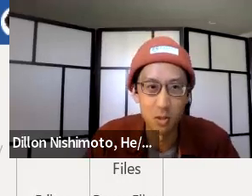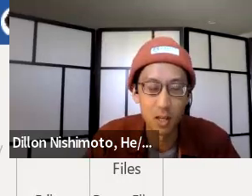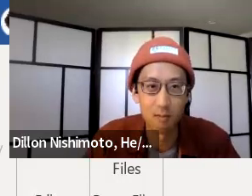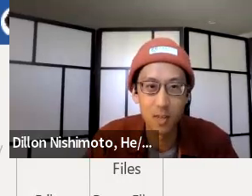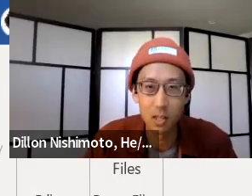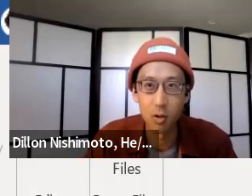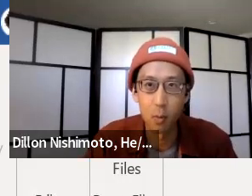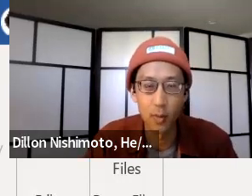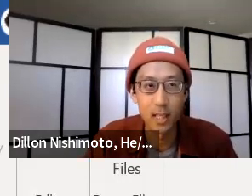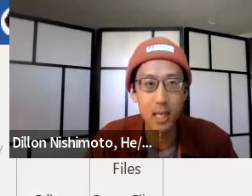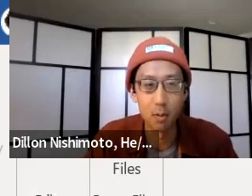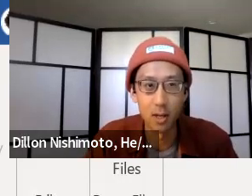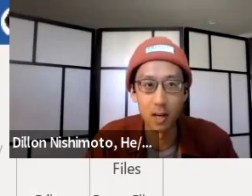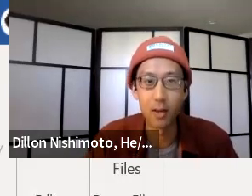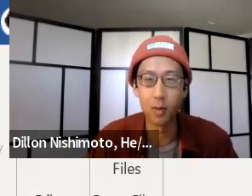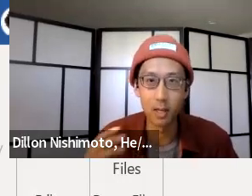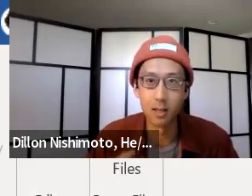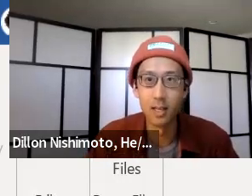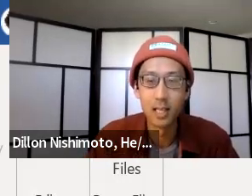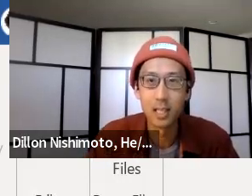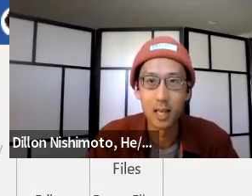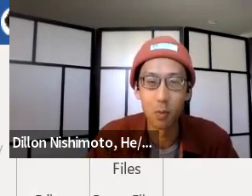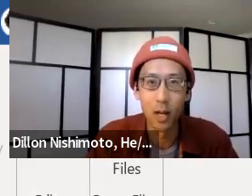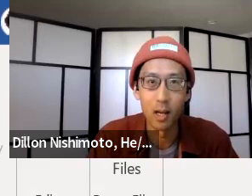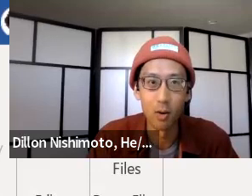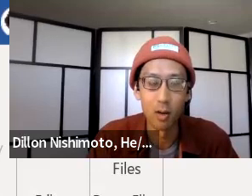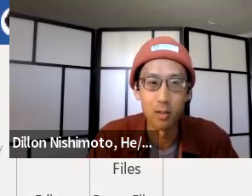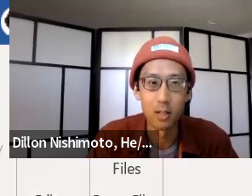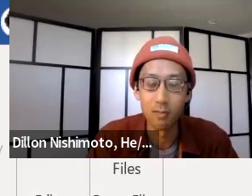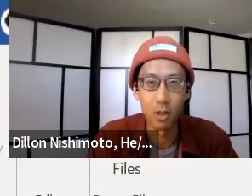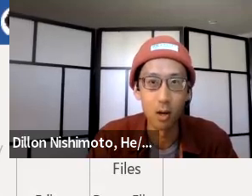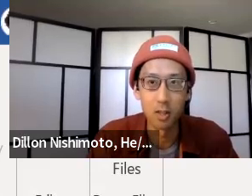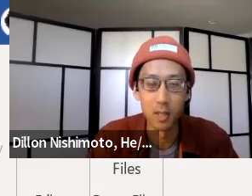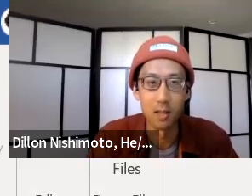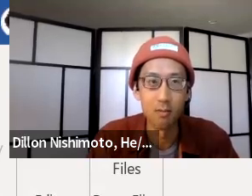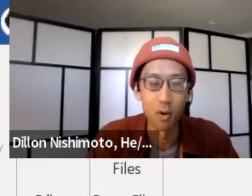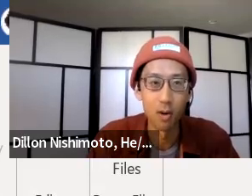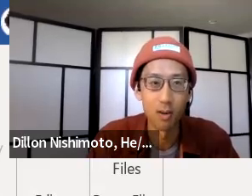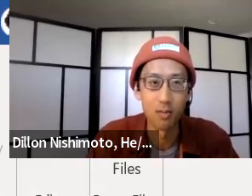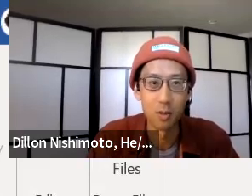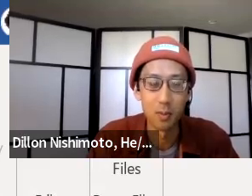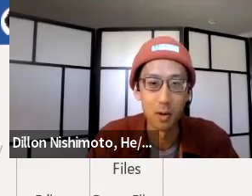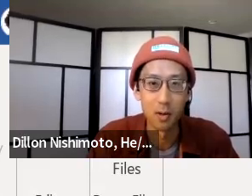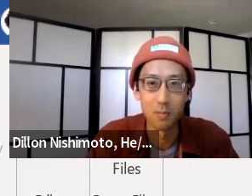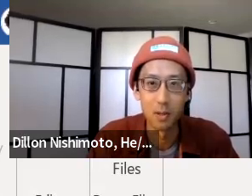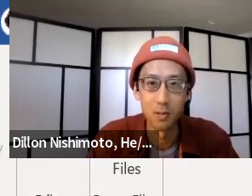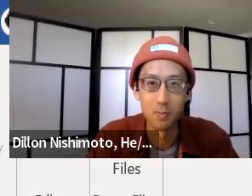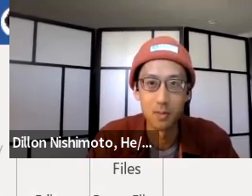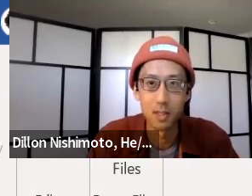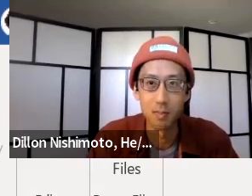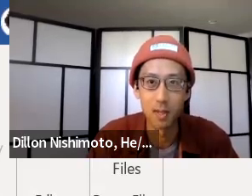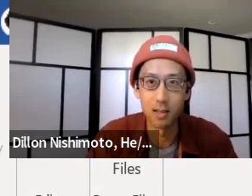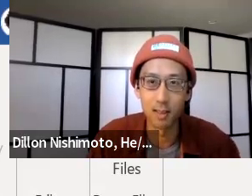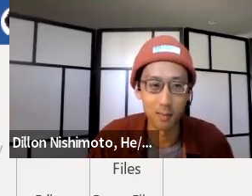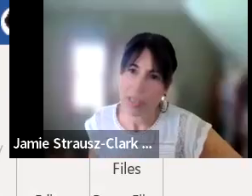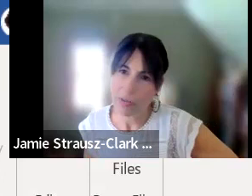able to kind of get to a point that's stable enough that we could step away or just even call someone in for support. So